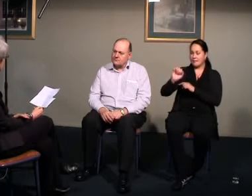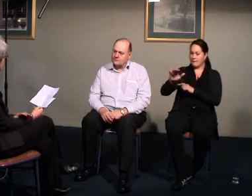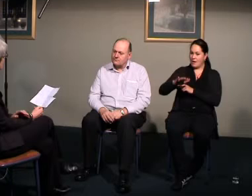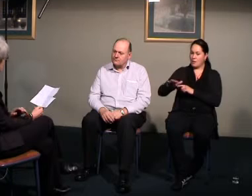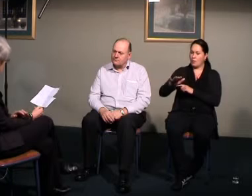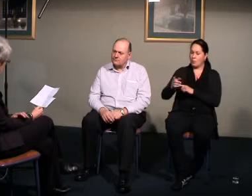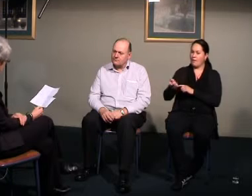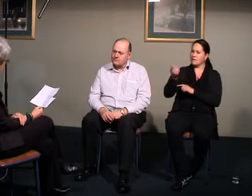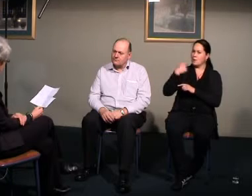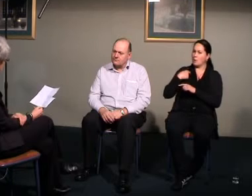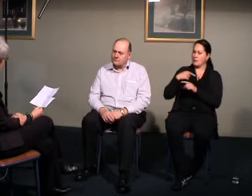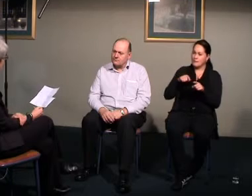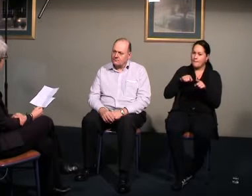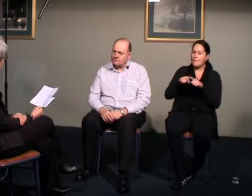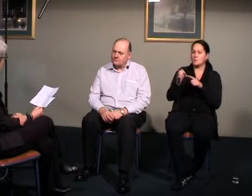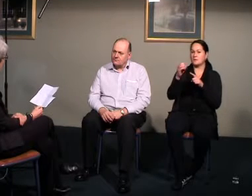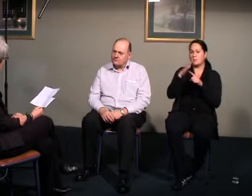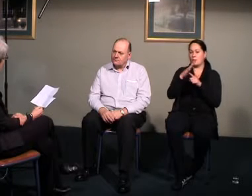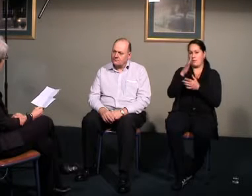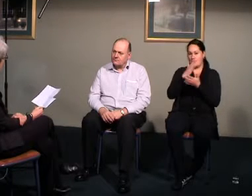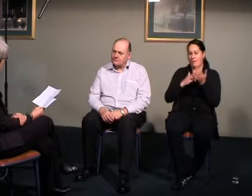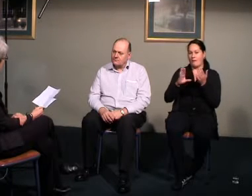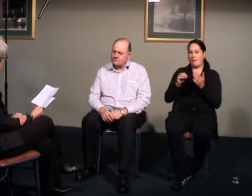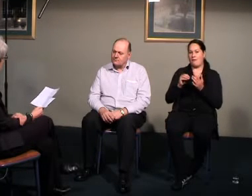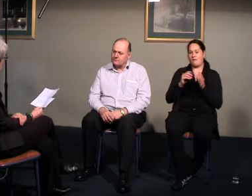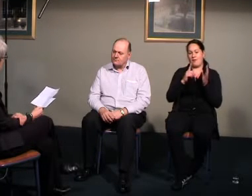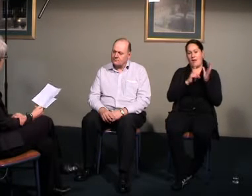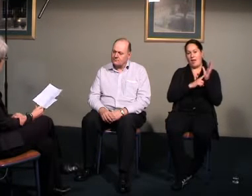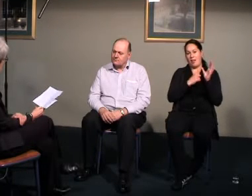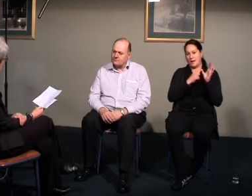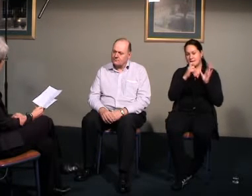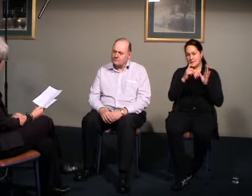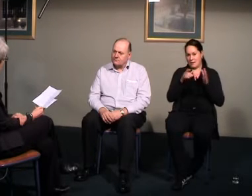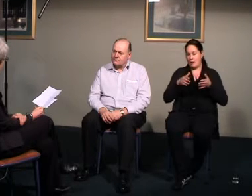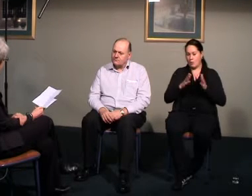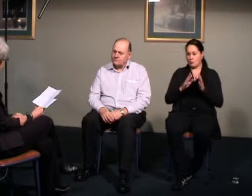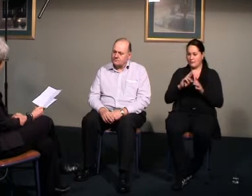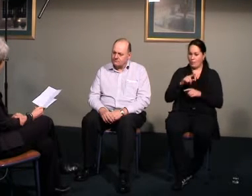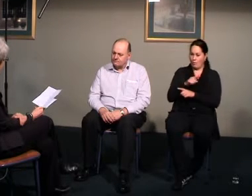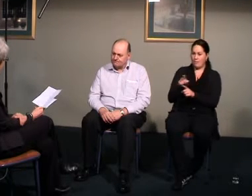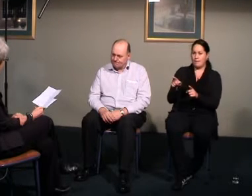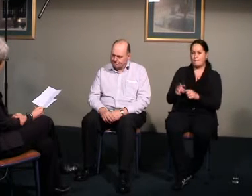is the most important aspect of the LAC approach for them?